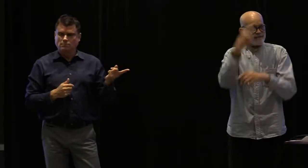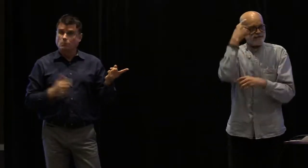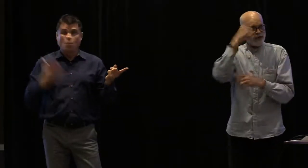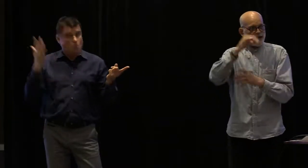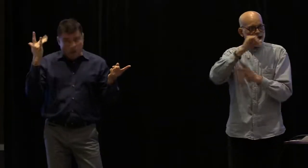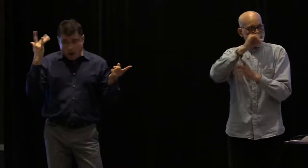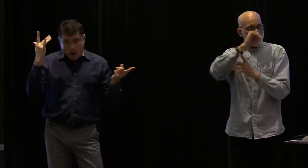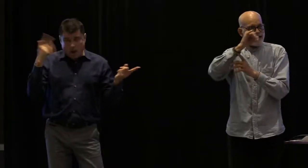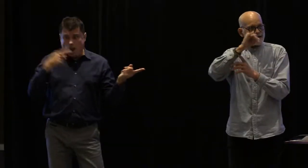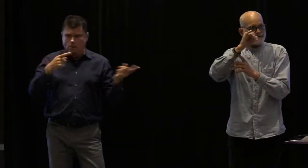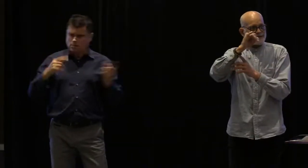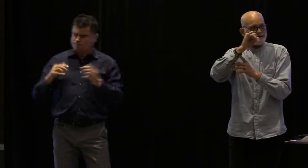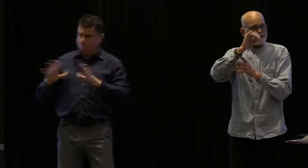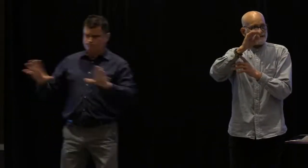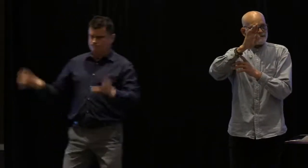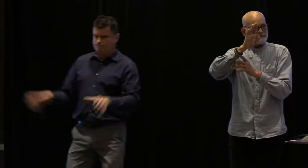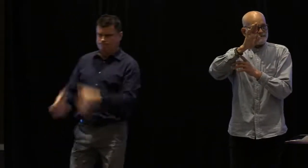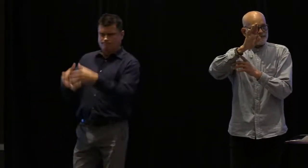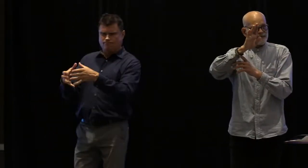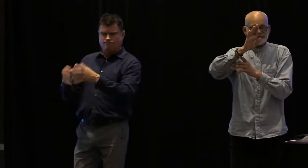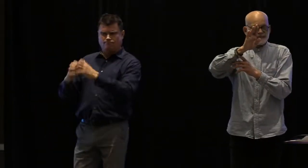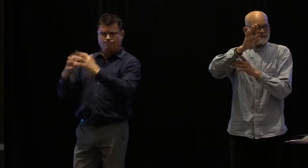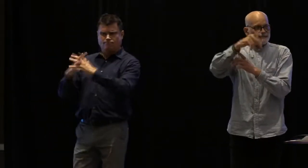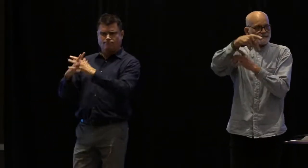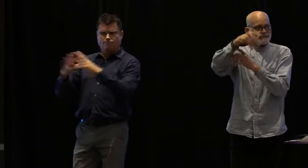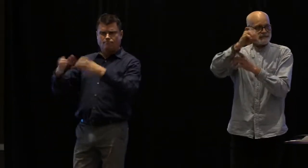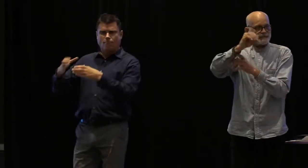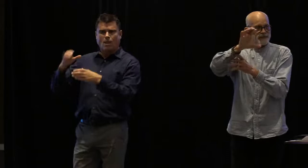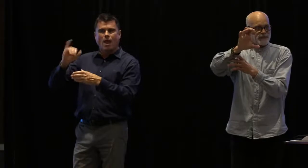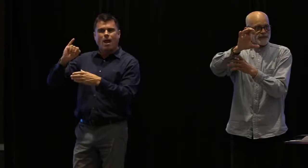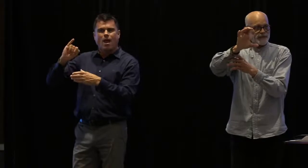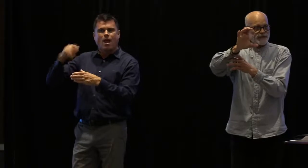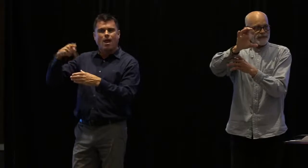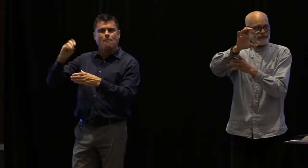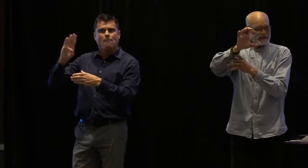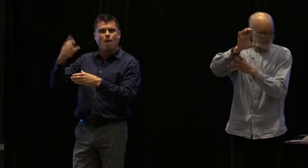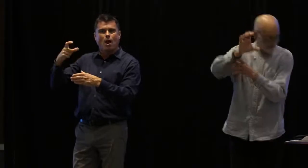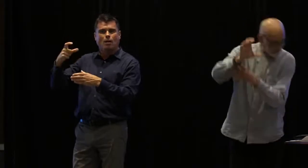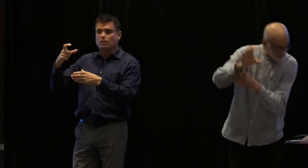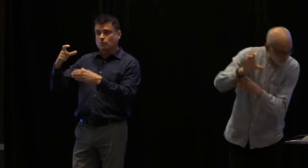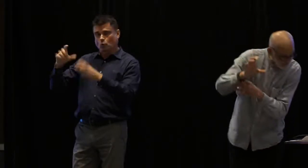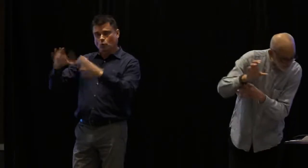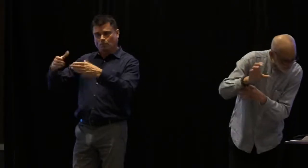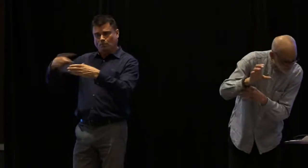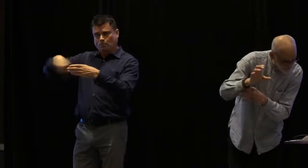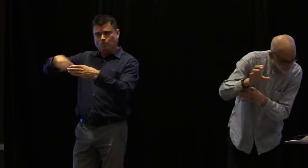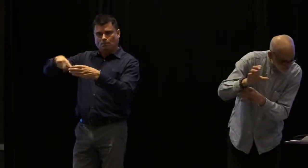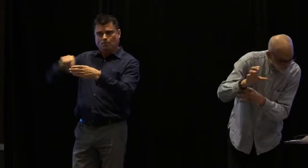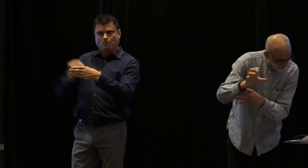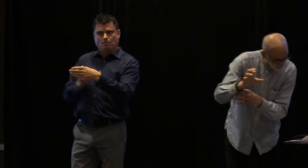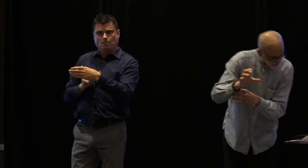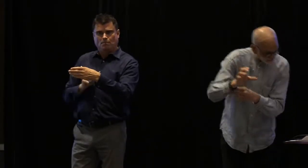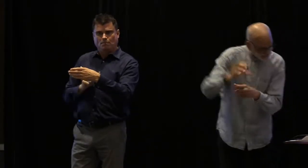for creating the IBPOC committee